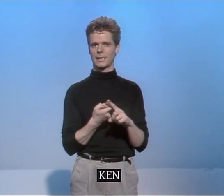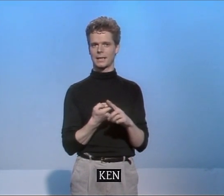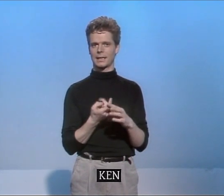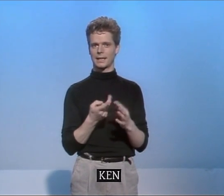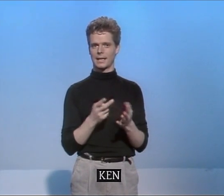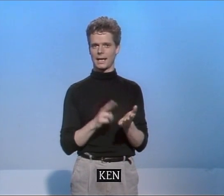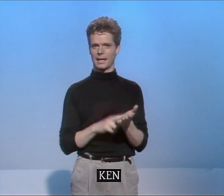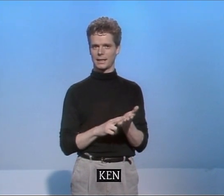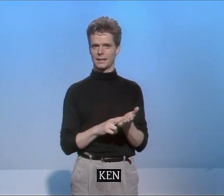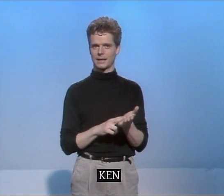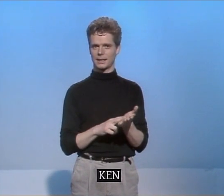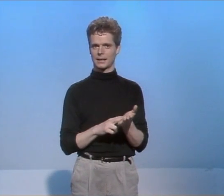Ken,